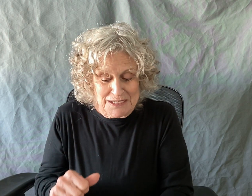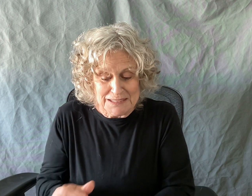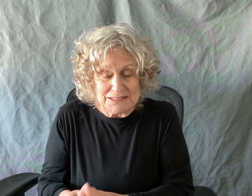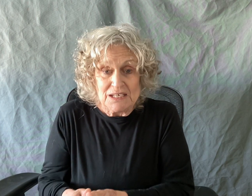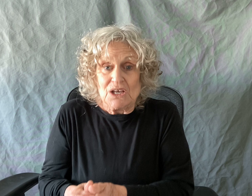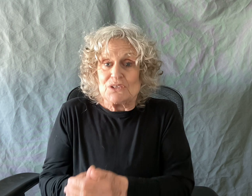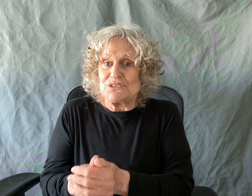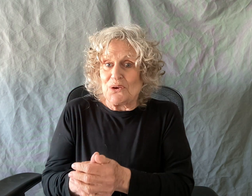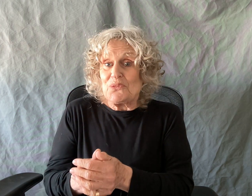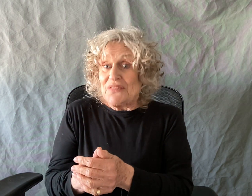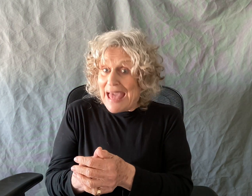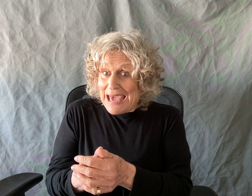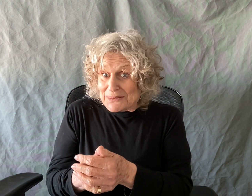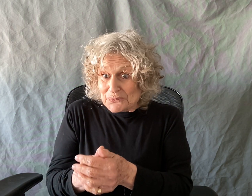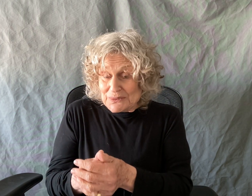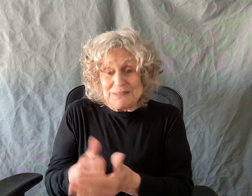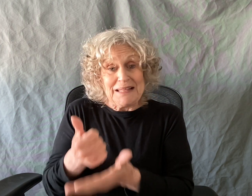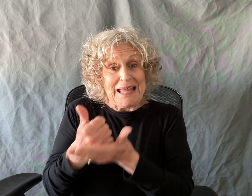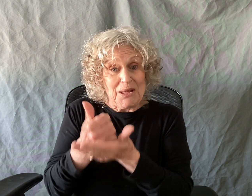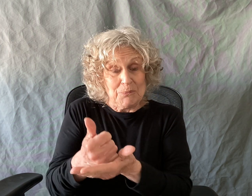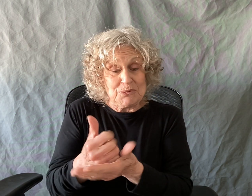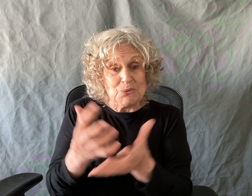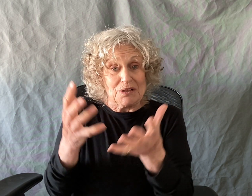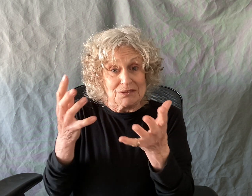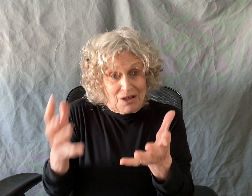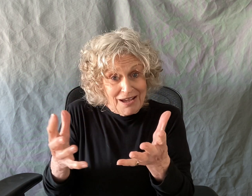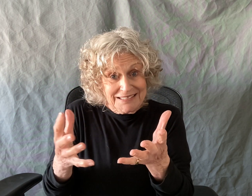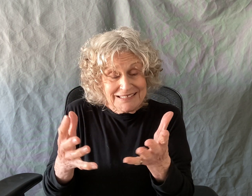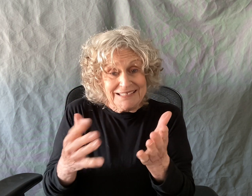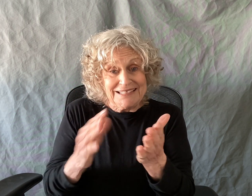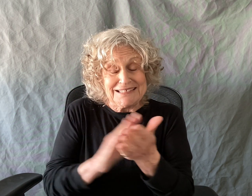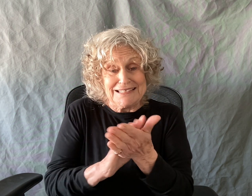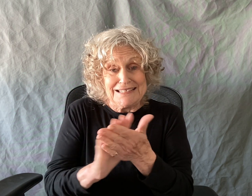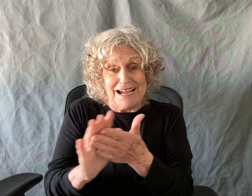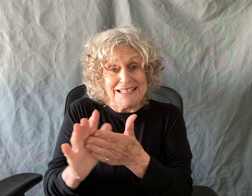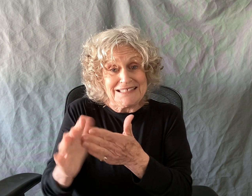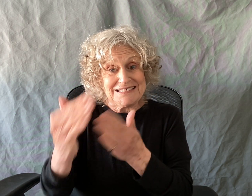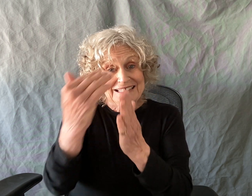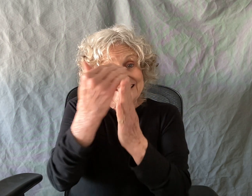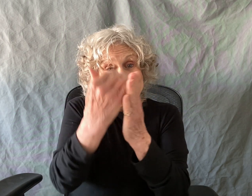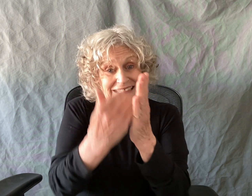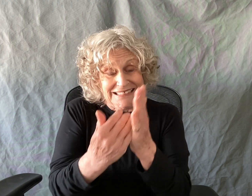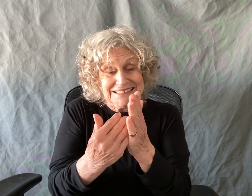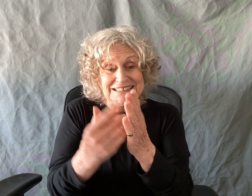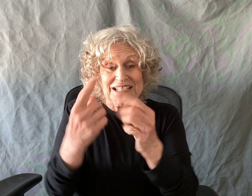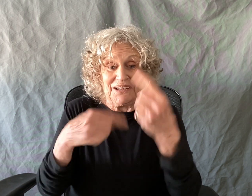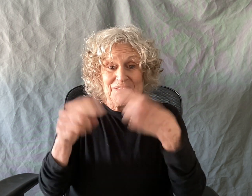signs. So that will help you a lot. It's a nice list of